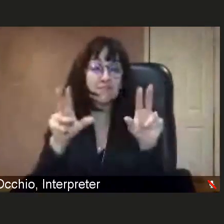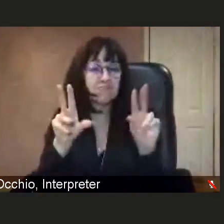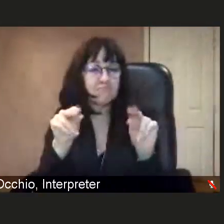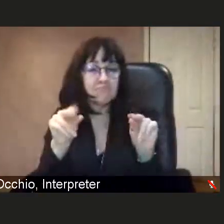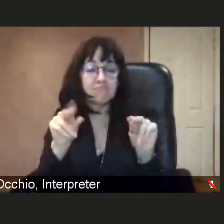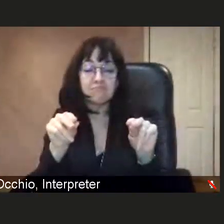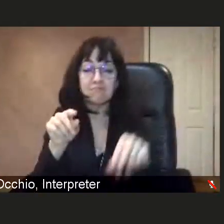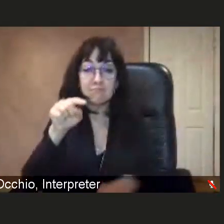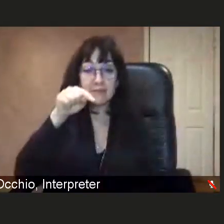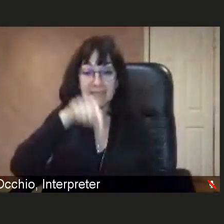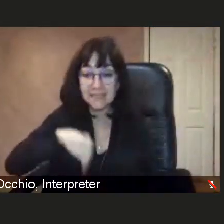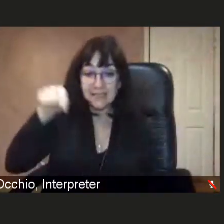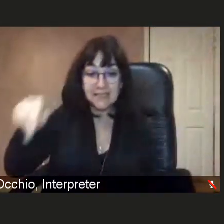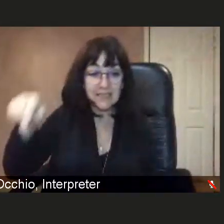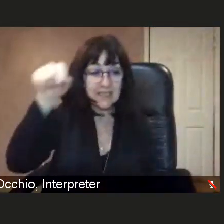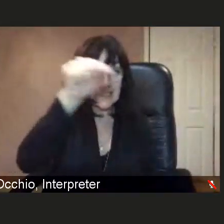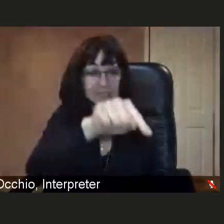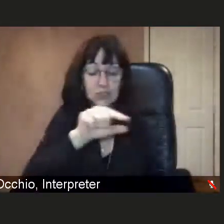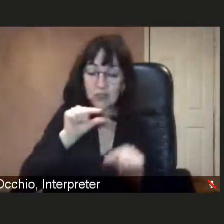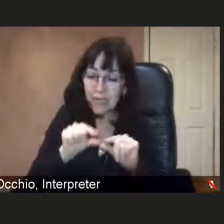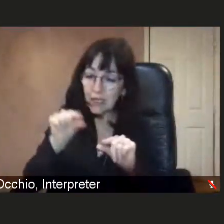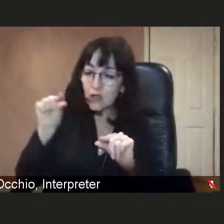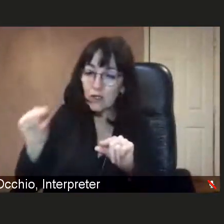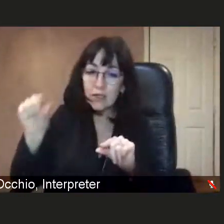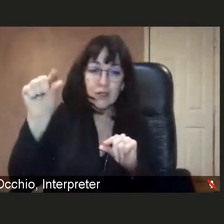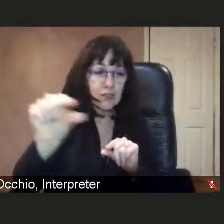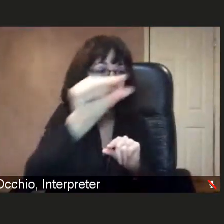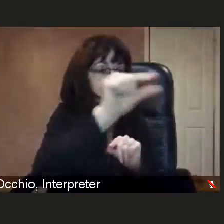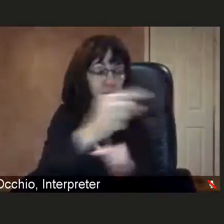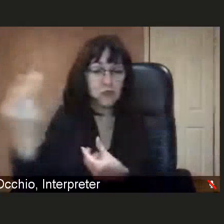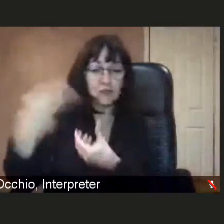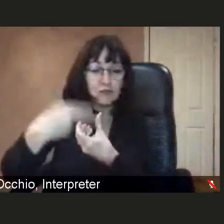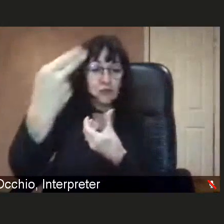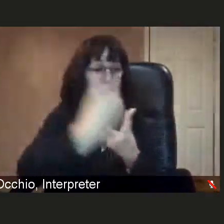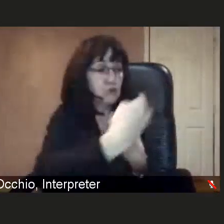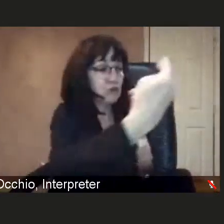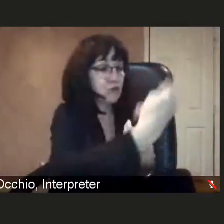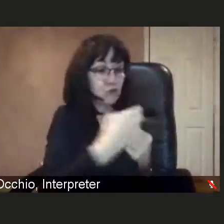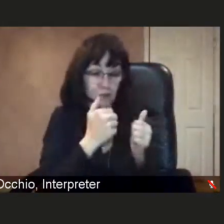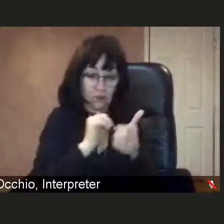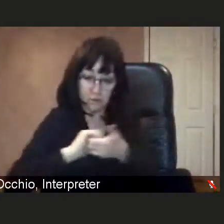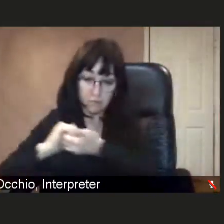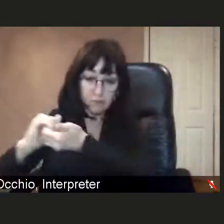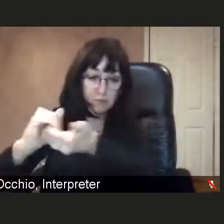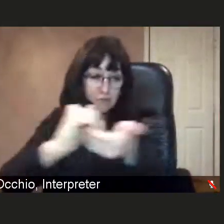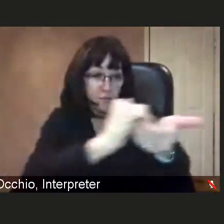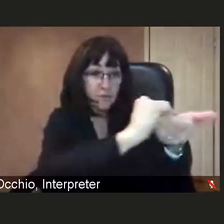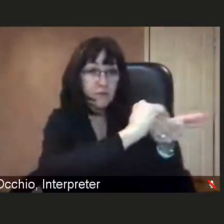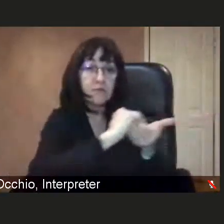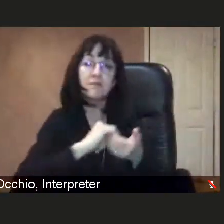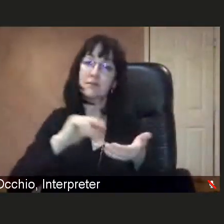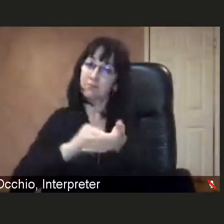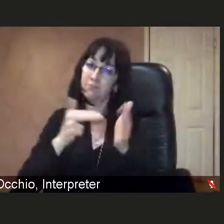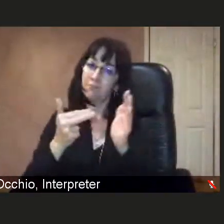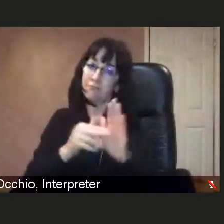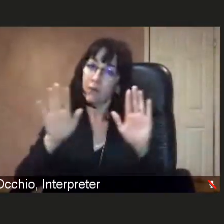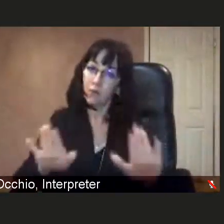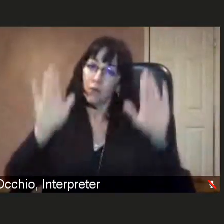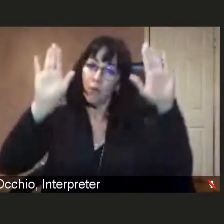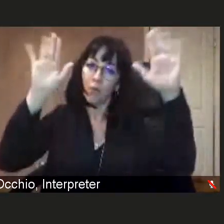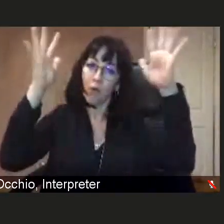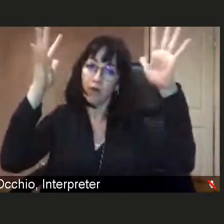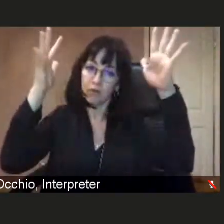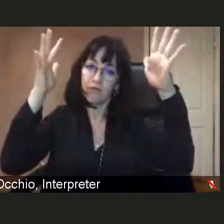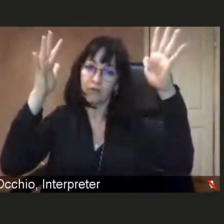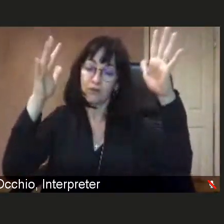we can do something wonderful." As I sit here at my desk wearing the cloth mask made by one of our sewing volunteers in